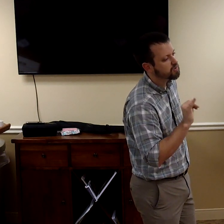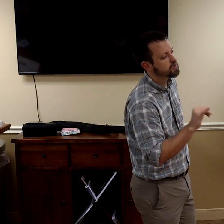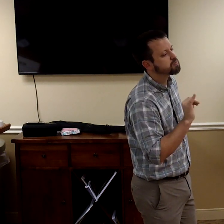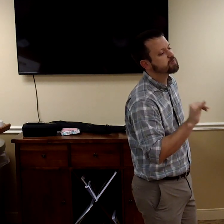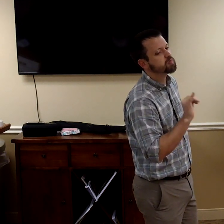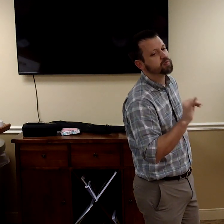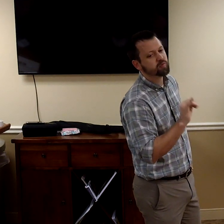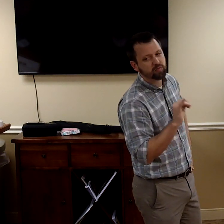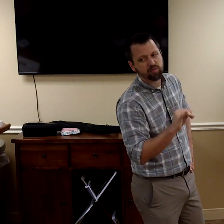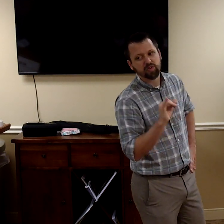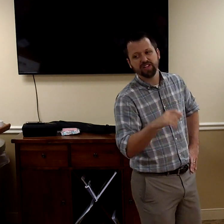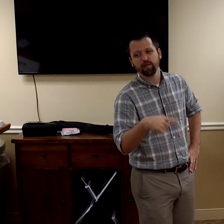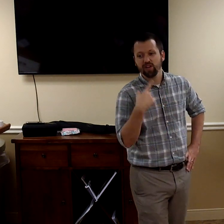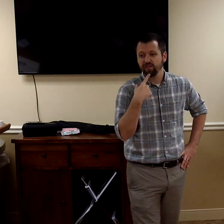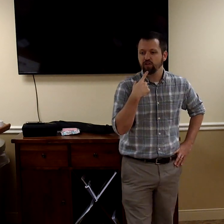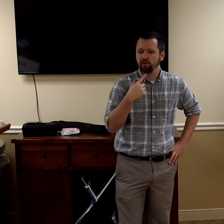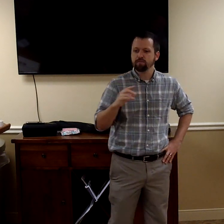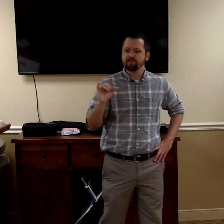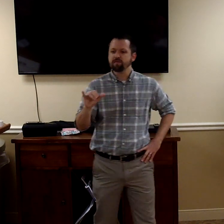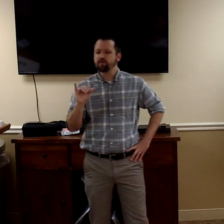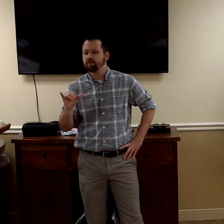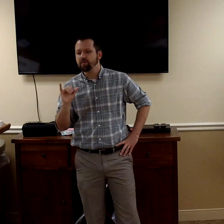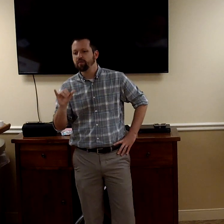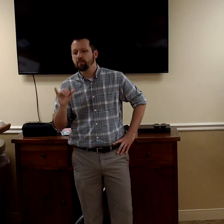Nod your head and saying yes. yep, you can even do the little. I was